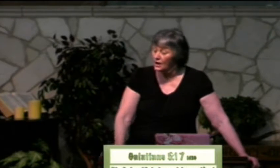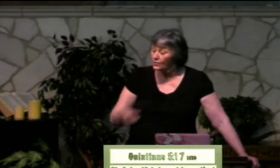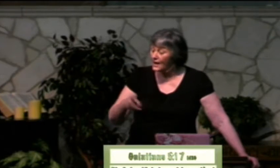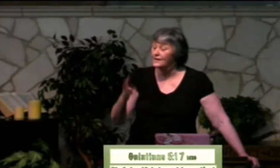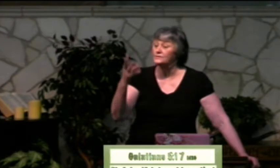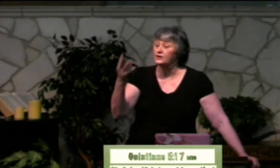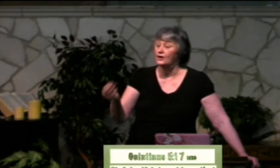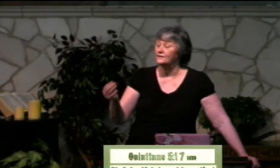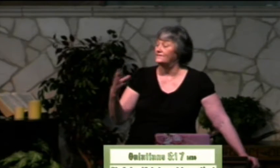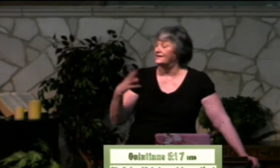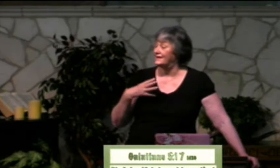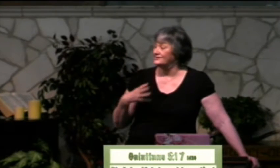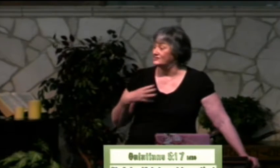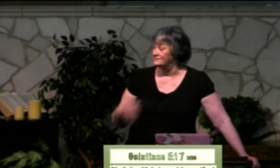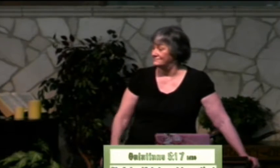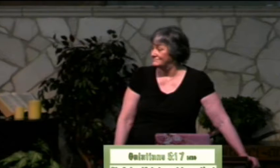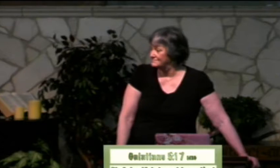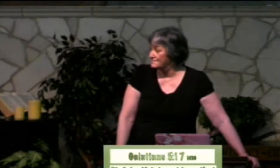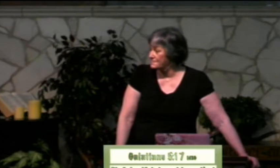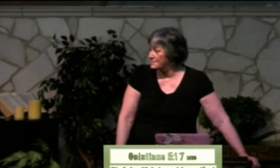while I was gone on vacation,